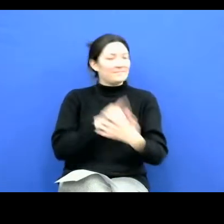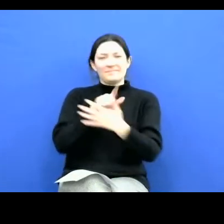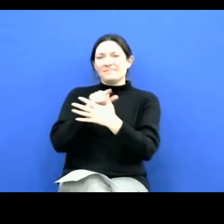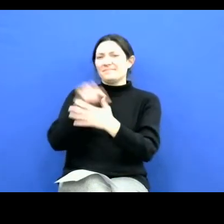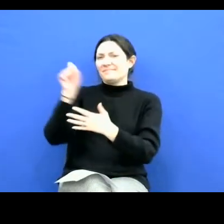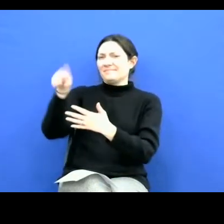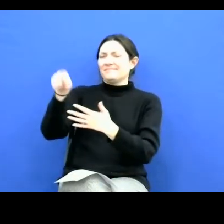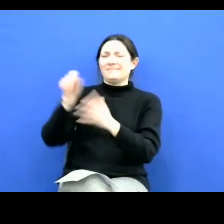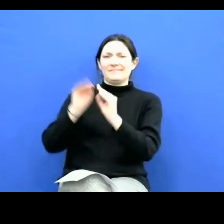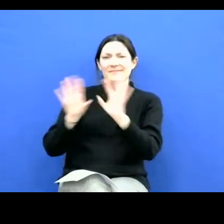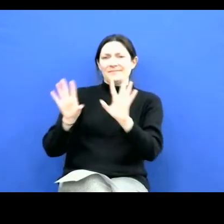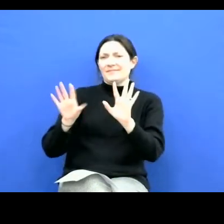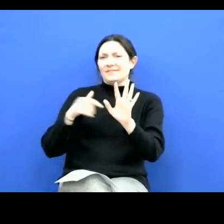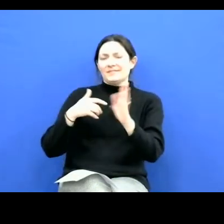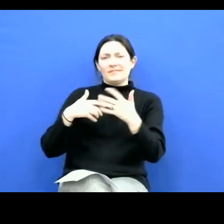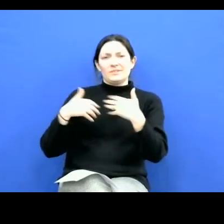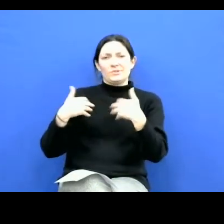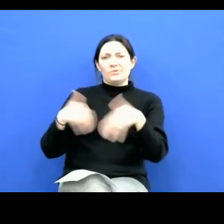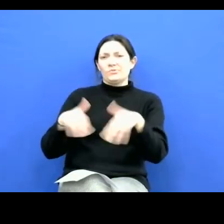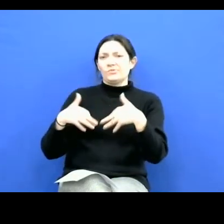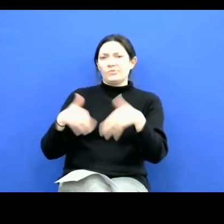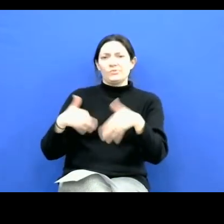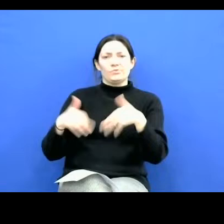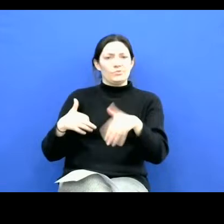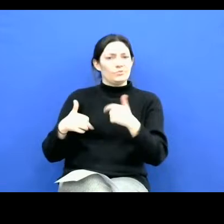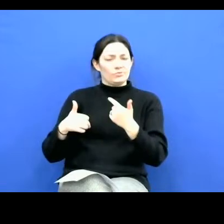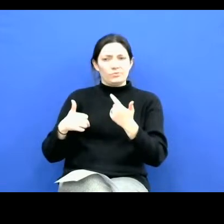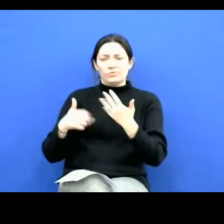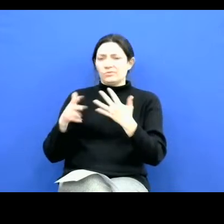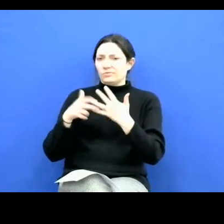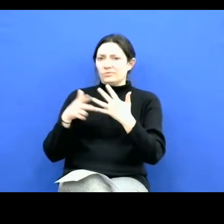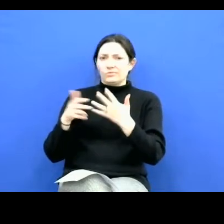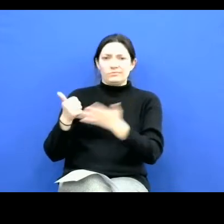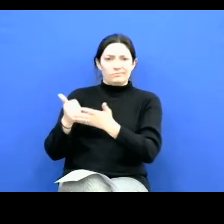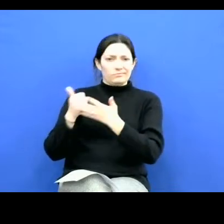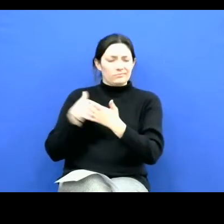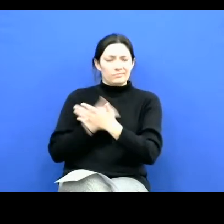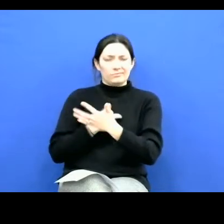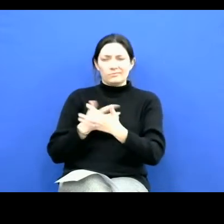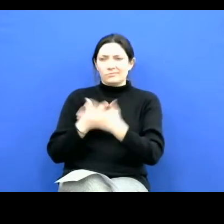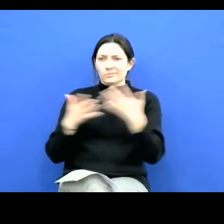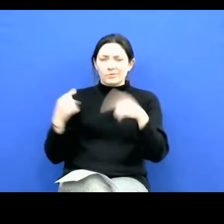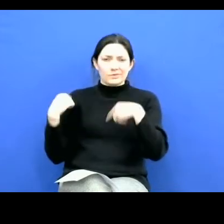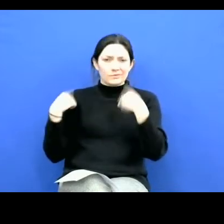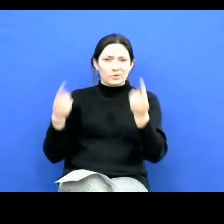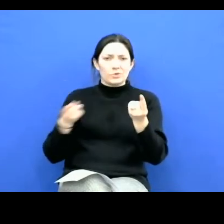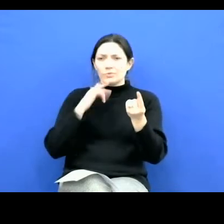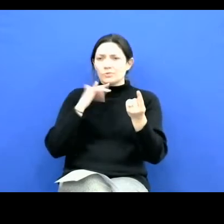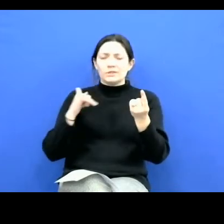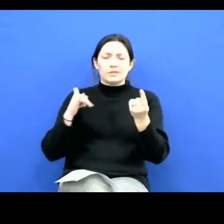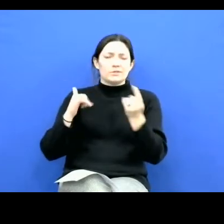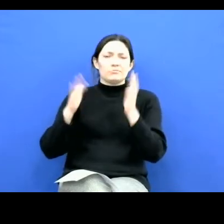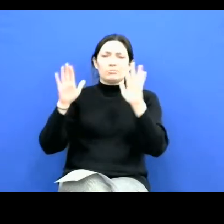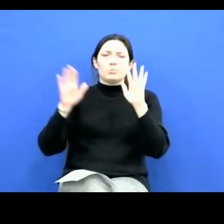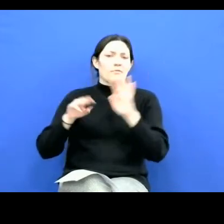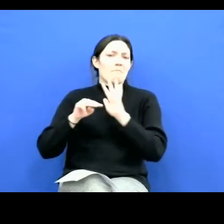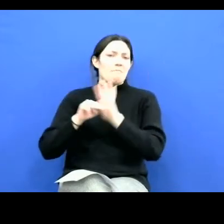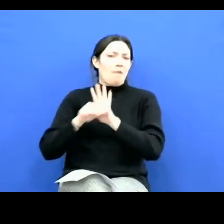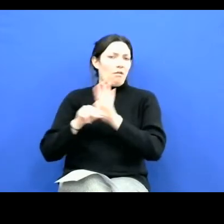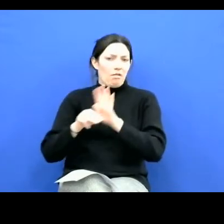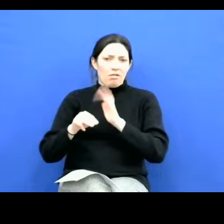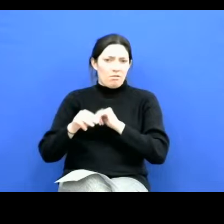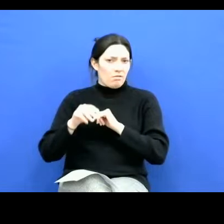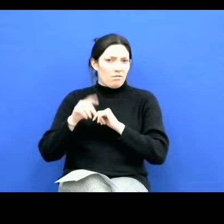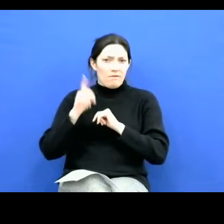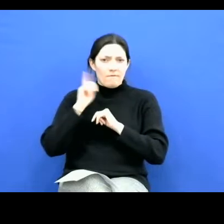just, obviously I want to echo everything that's been said here so far. Both of you have been a tremendous model